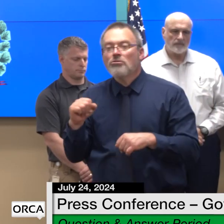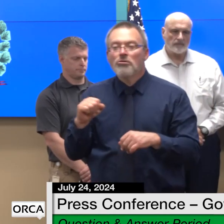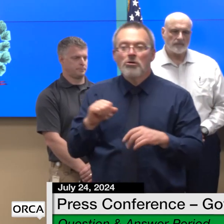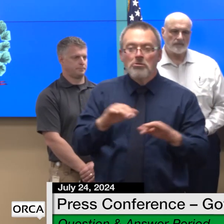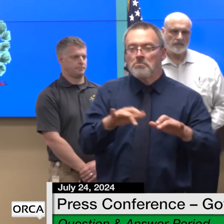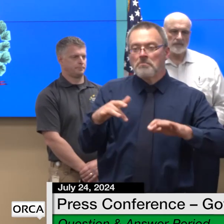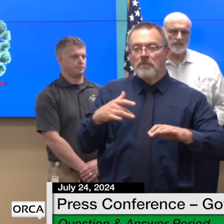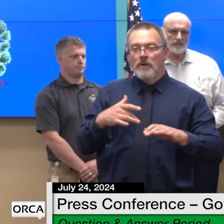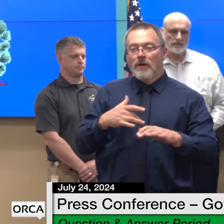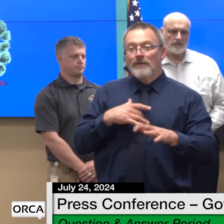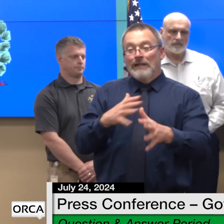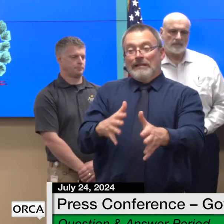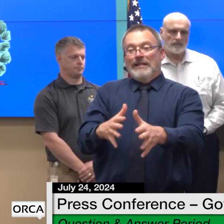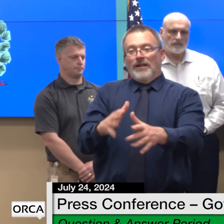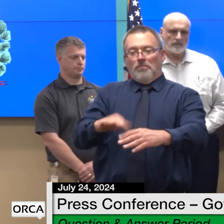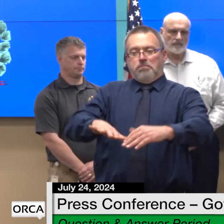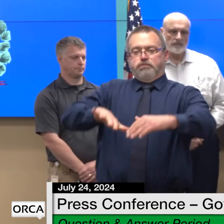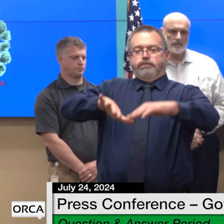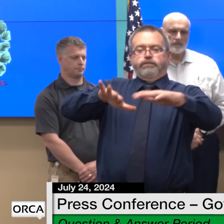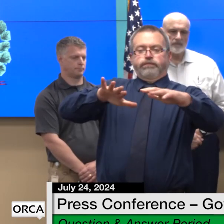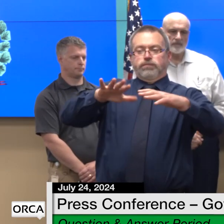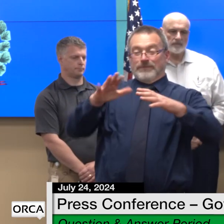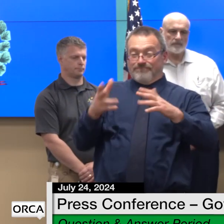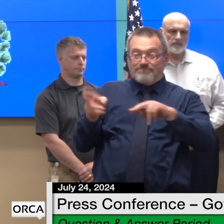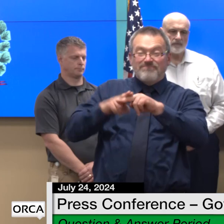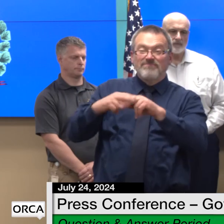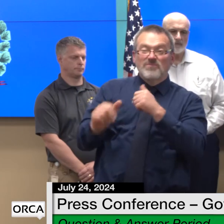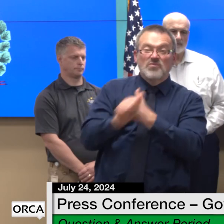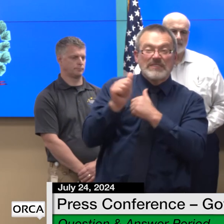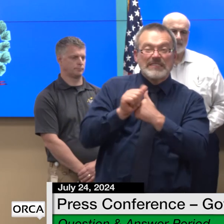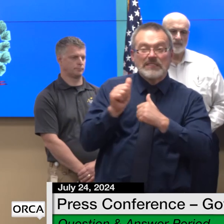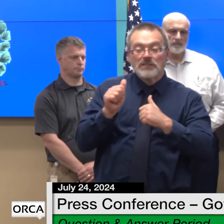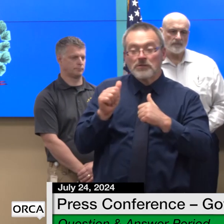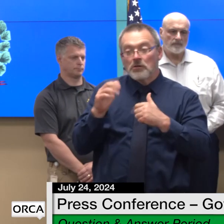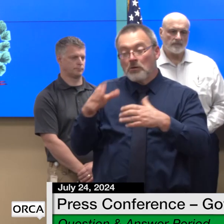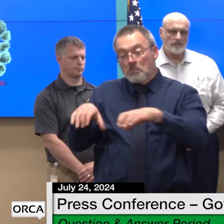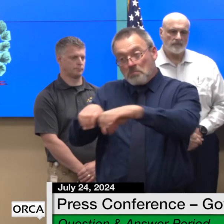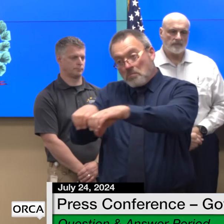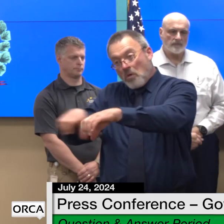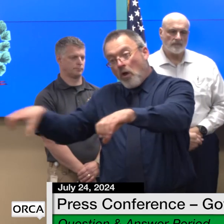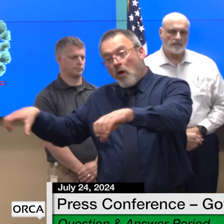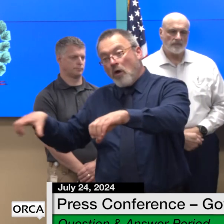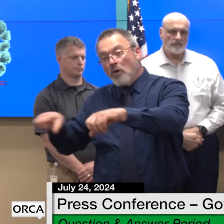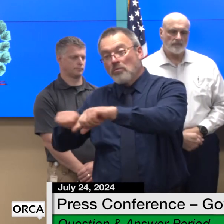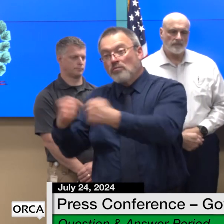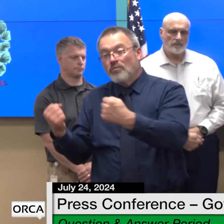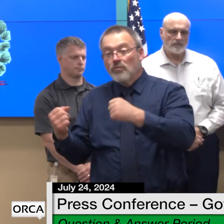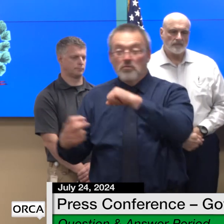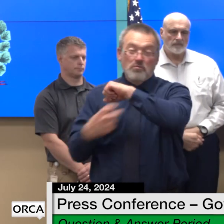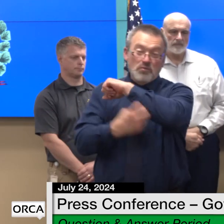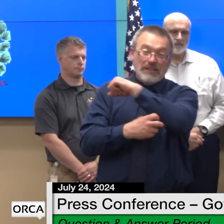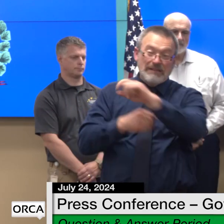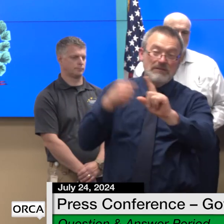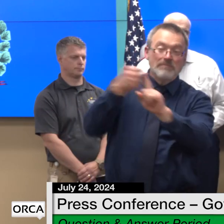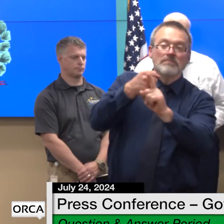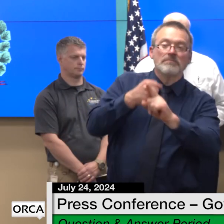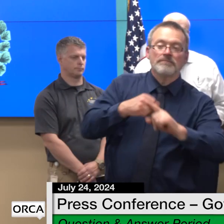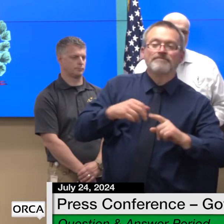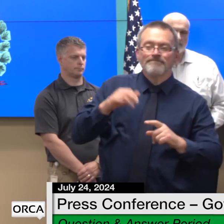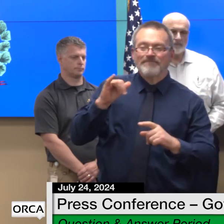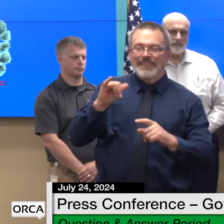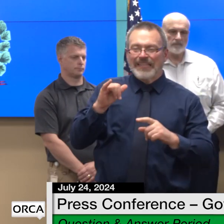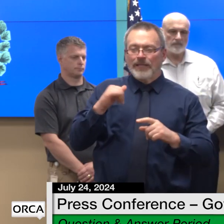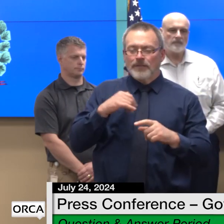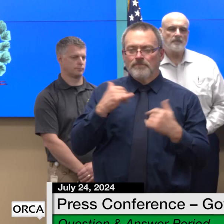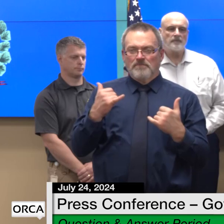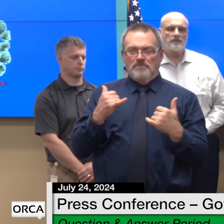materials are posing an imminent risk to a culvert or bridge, so trying to keep that capacity under those existing pieces